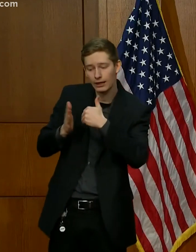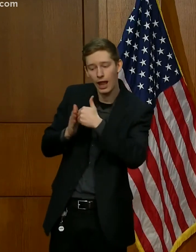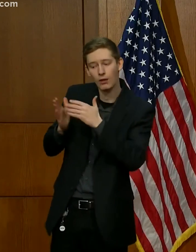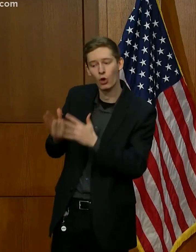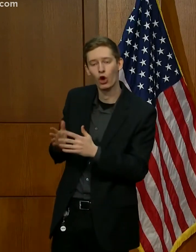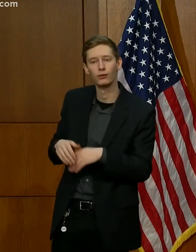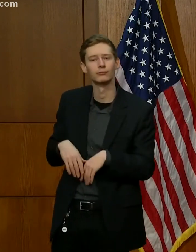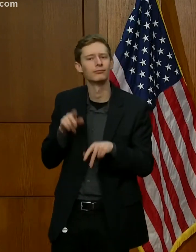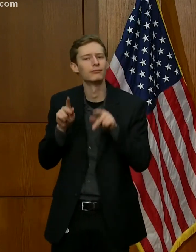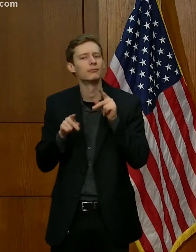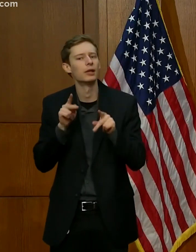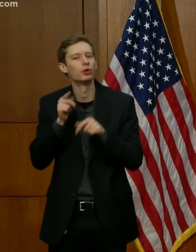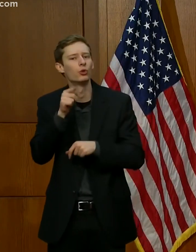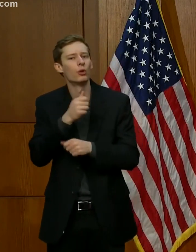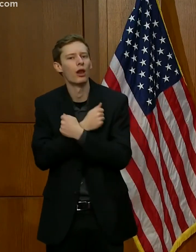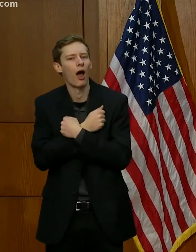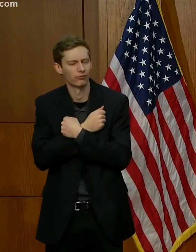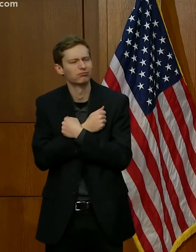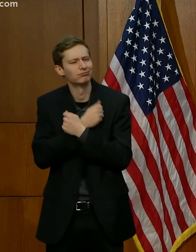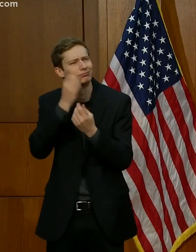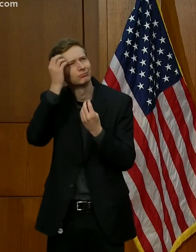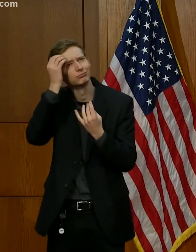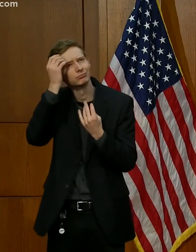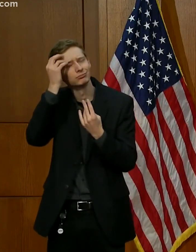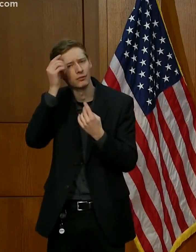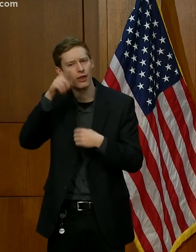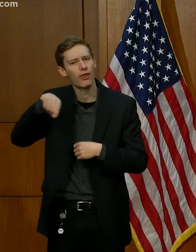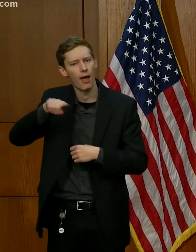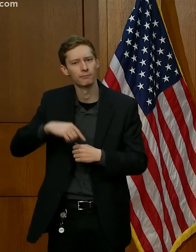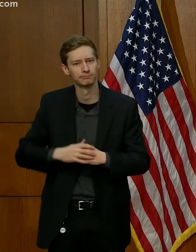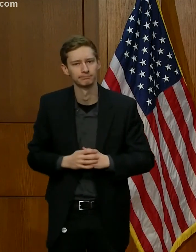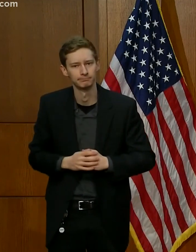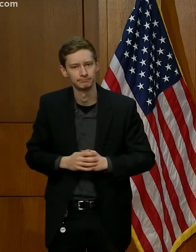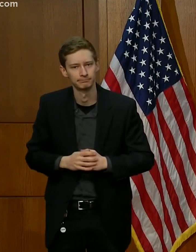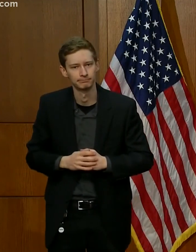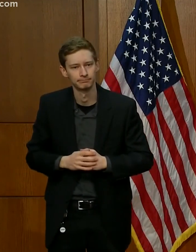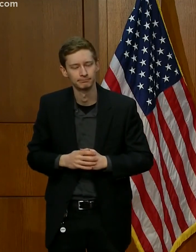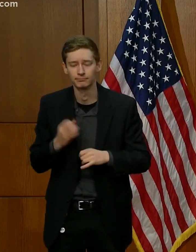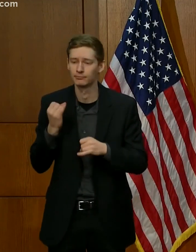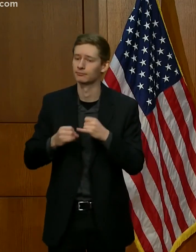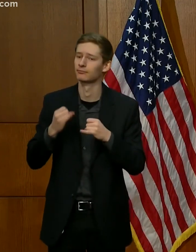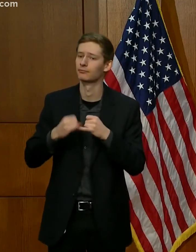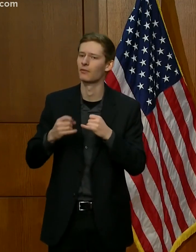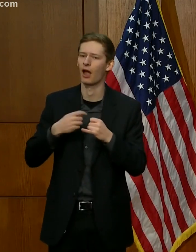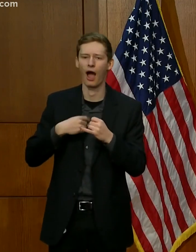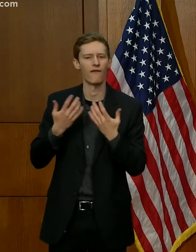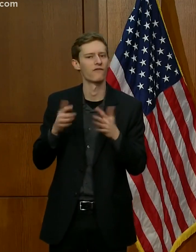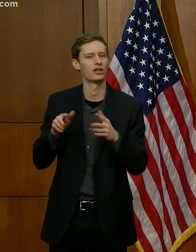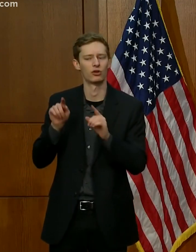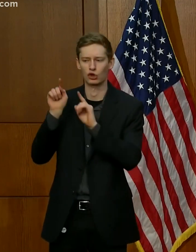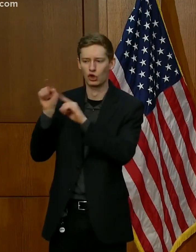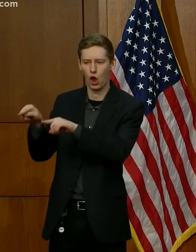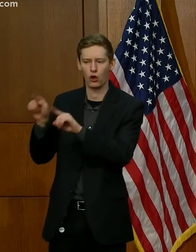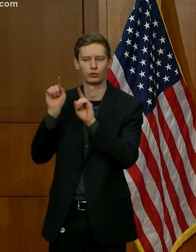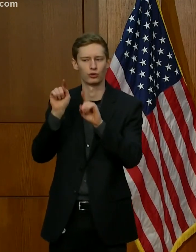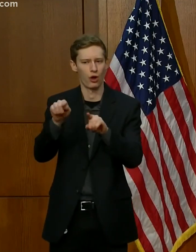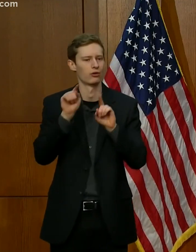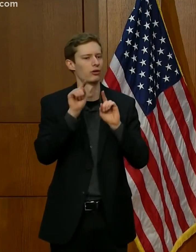then just finally, in giving thanks, I have been to a number of these sites across